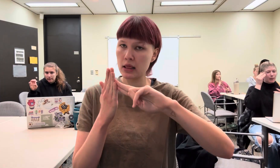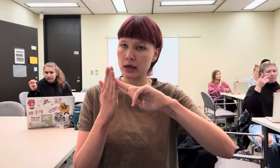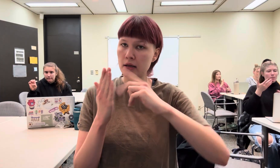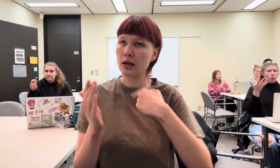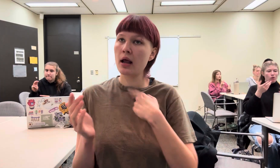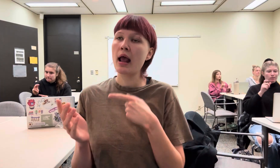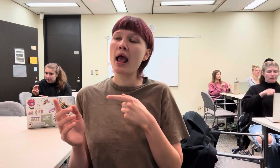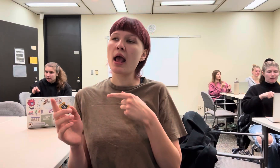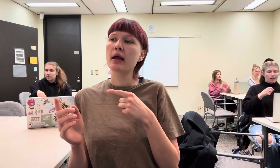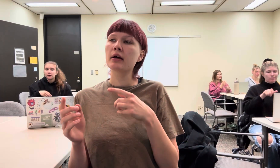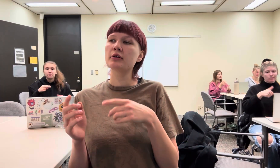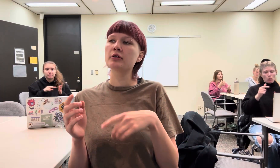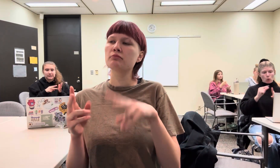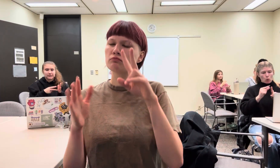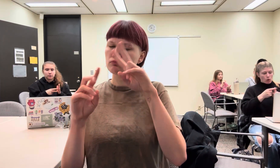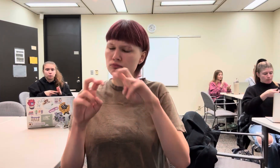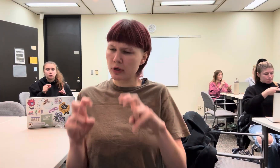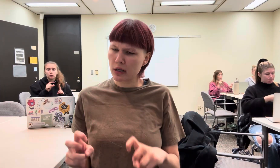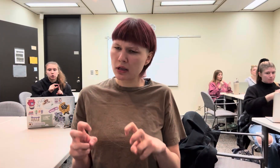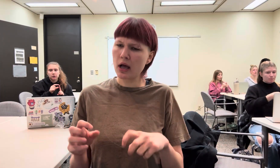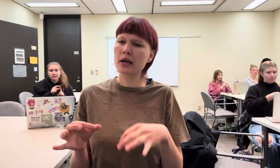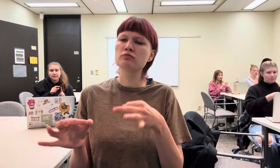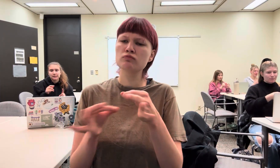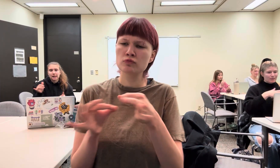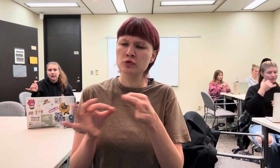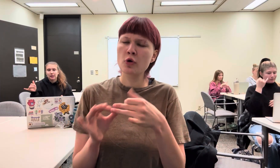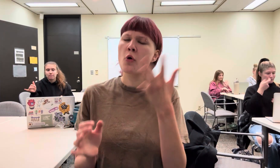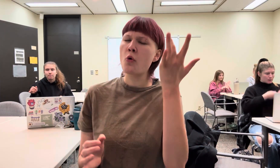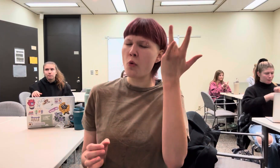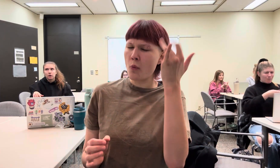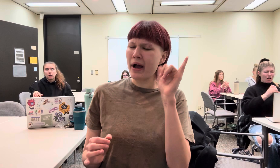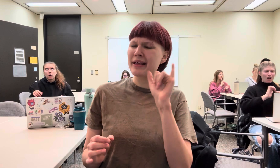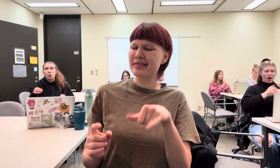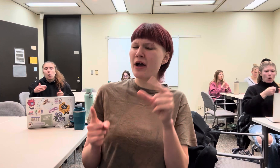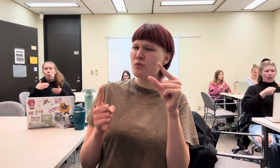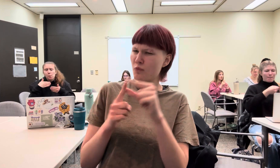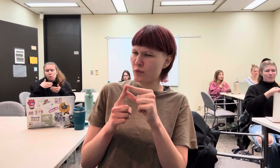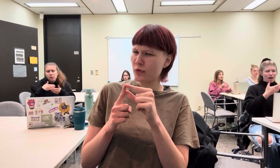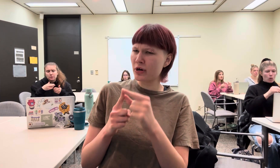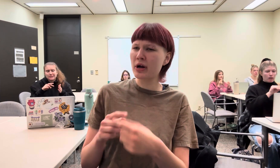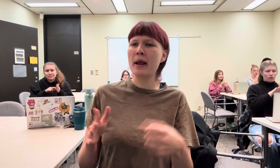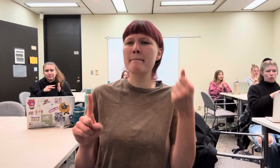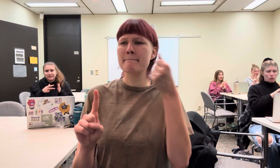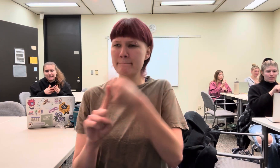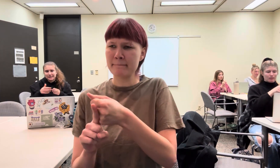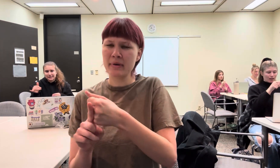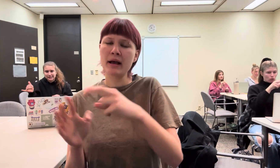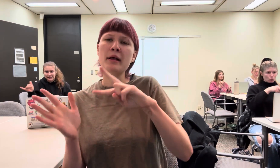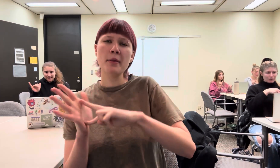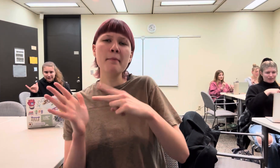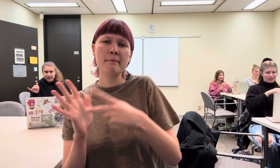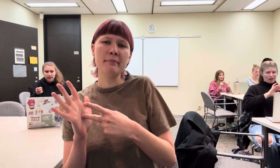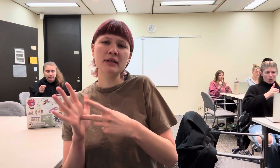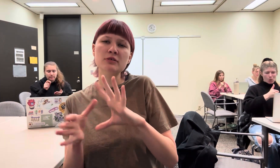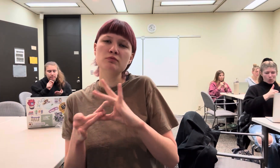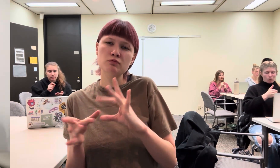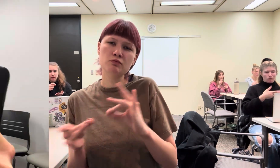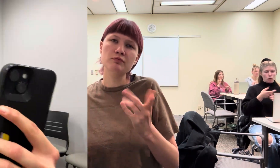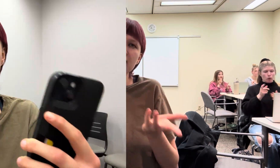the piece? So we're gonna break it up, we're gonna do the first sentence actually together, see what you mark, and we're gonna discuss it, and then we're gonna do the rest of that article, all